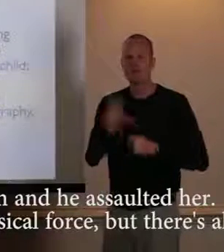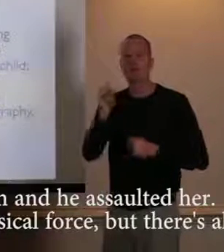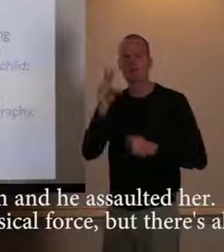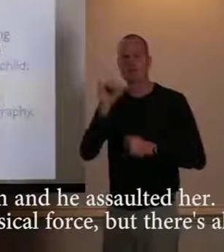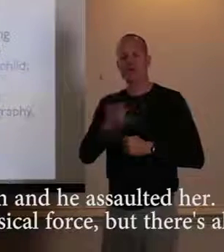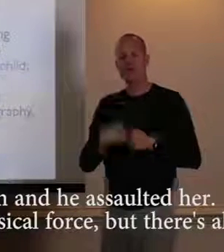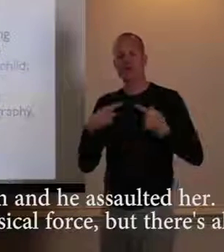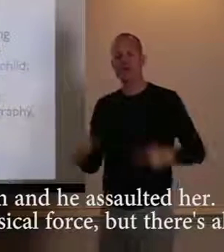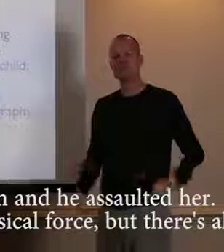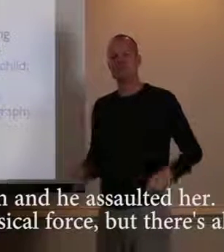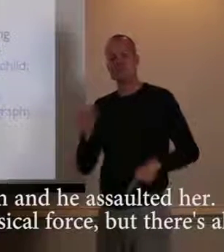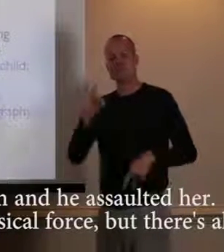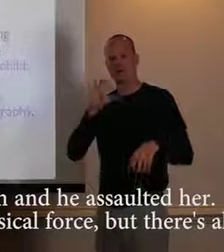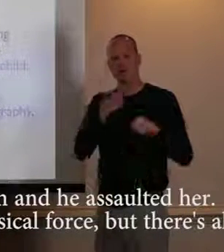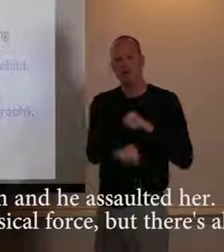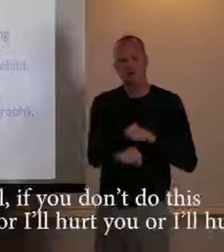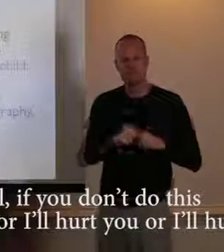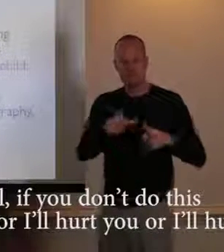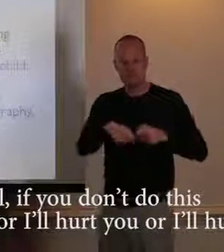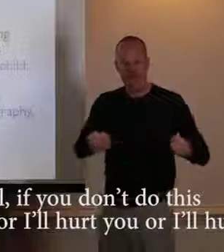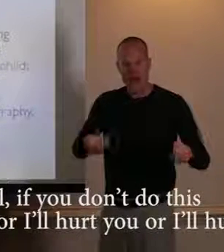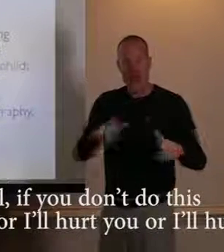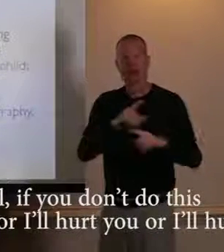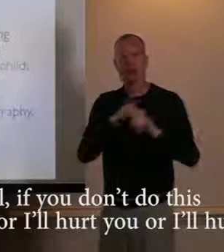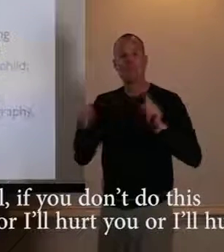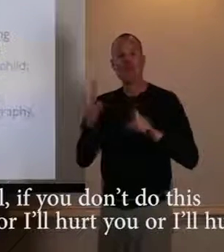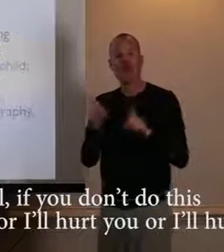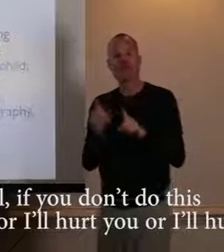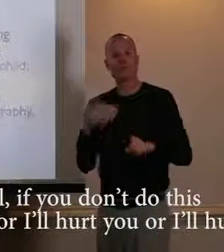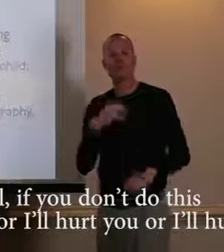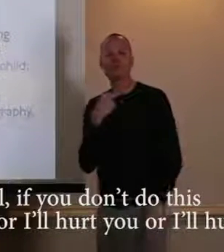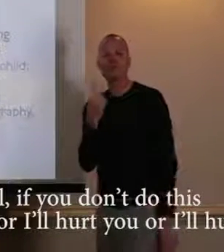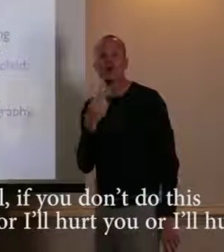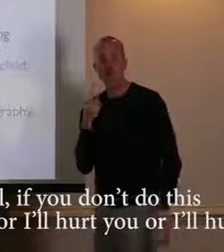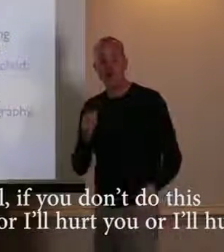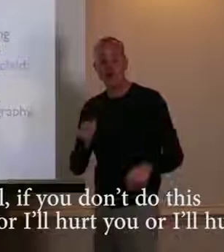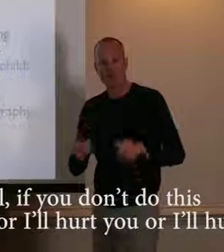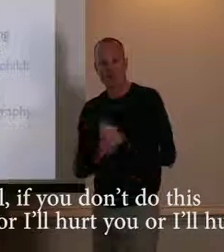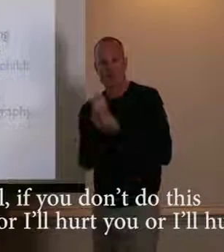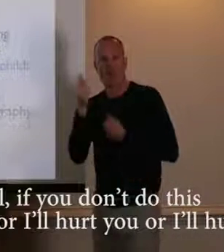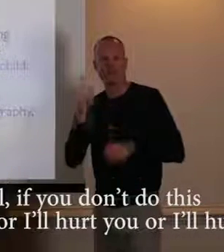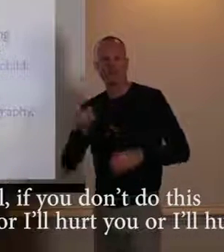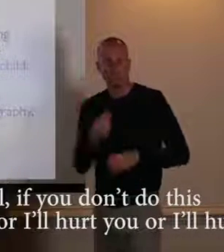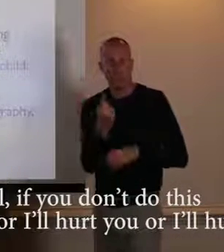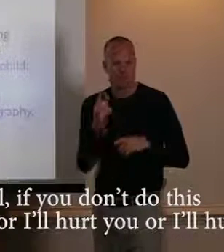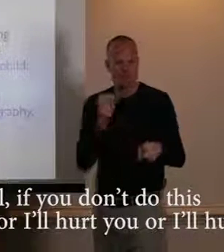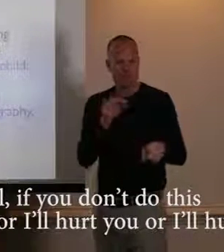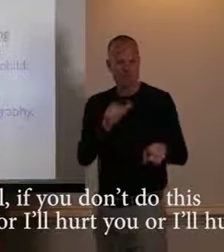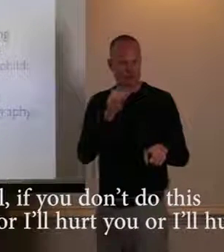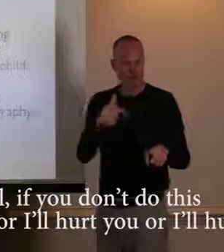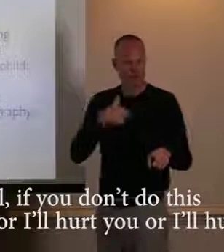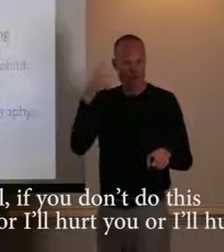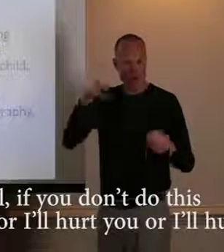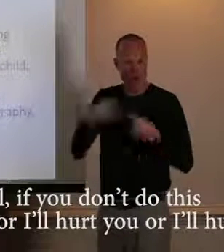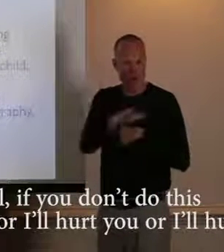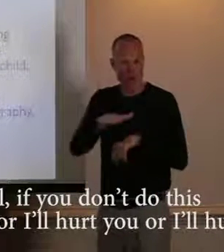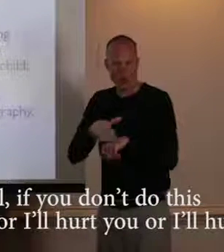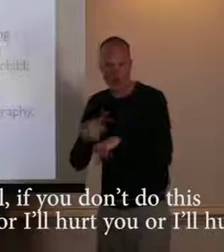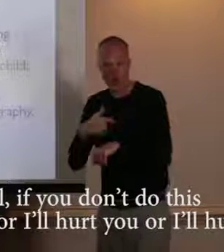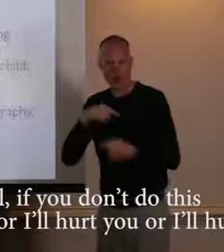physical force, but there's also verbal threats saying, if you don't do this sexual act, I'll hurt your pets, or I'll hurt you, or